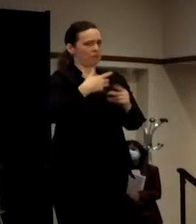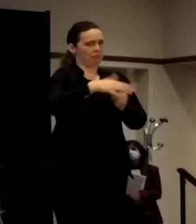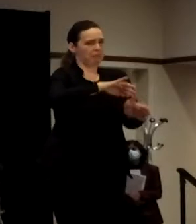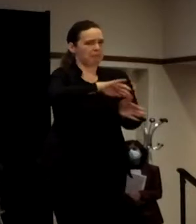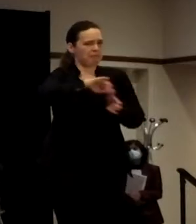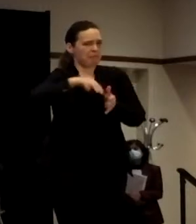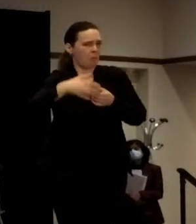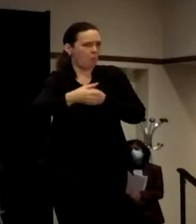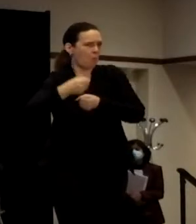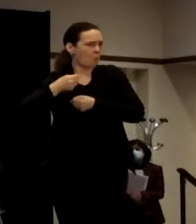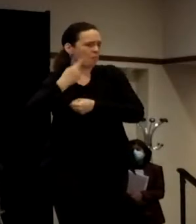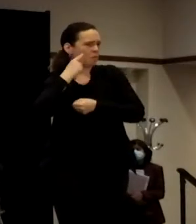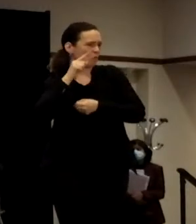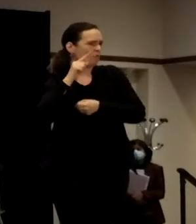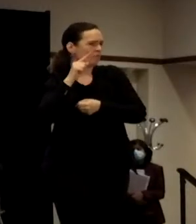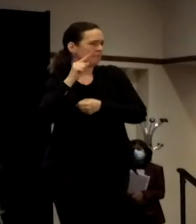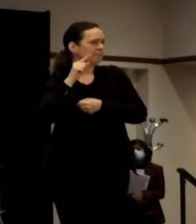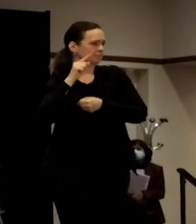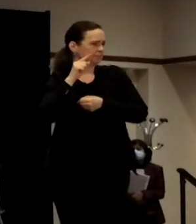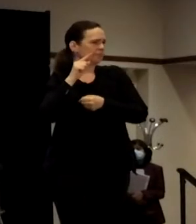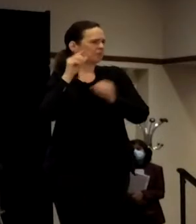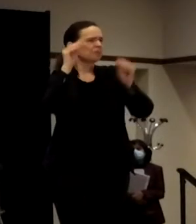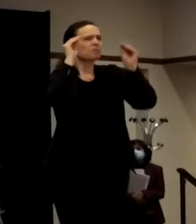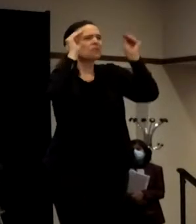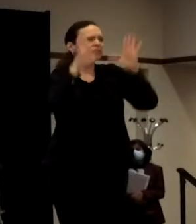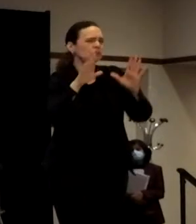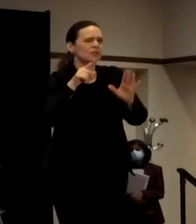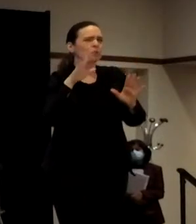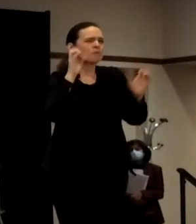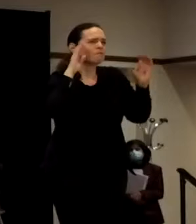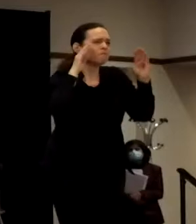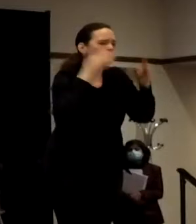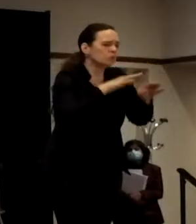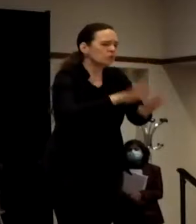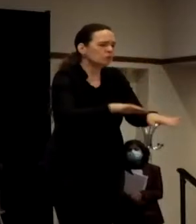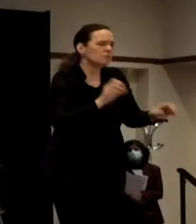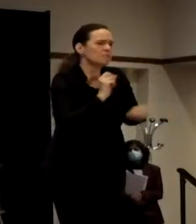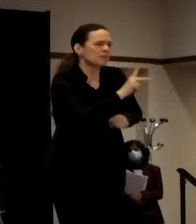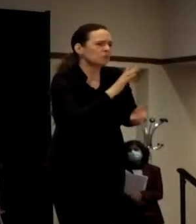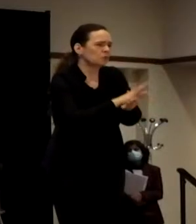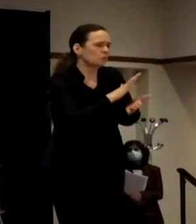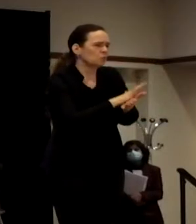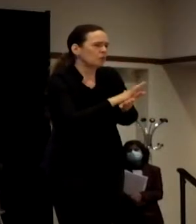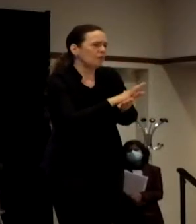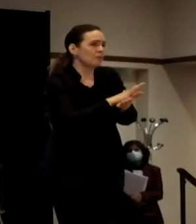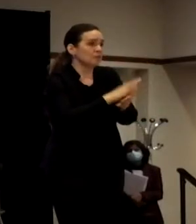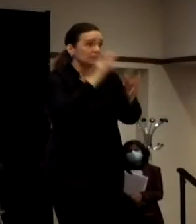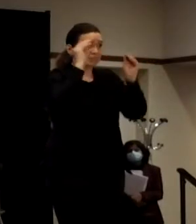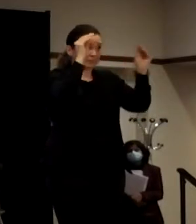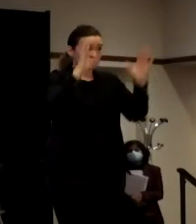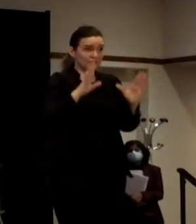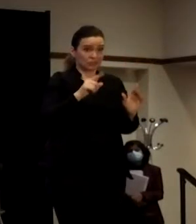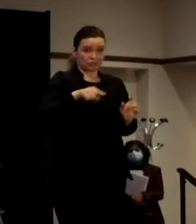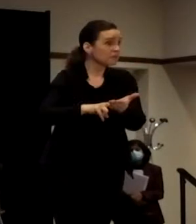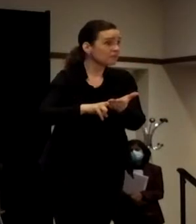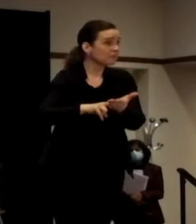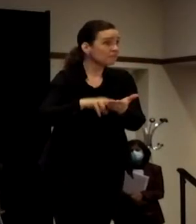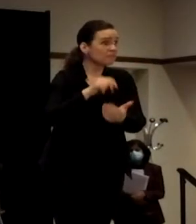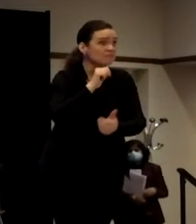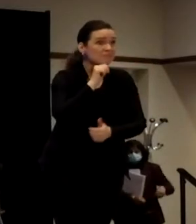certain number of slots, and we would have given the educators more slots. We were not able to fill the slots. So we think we're doing